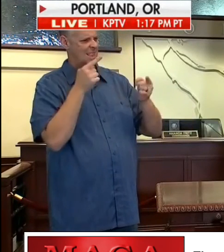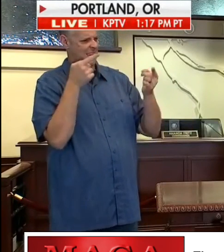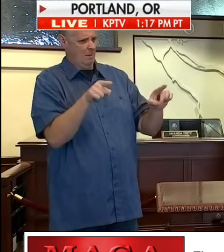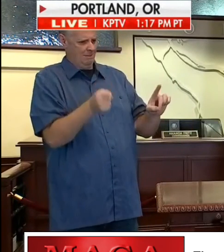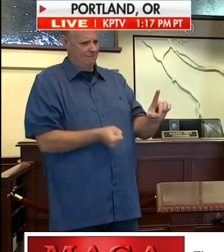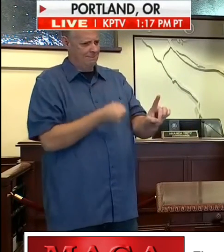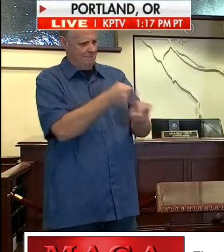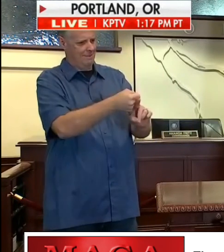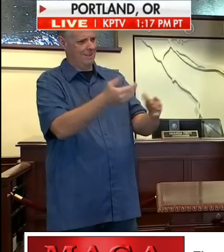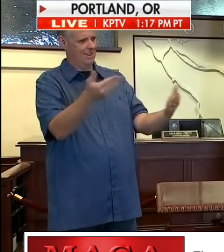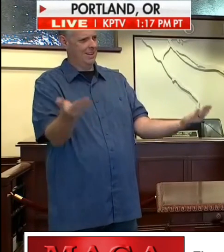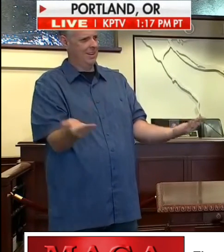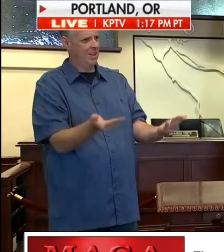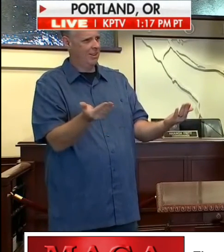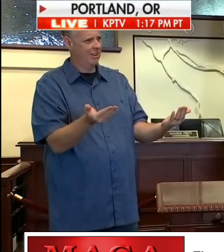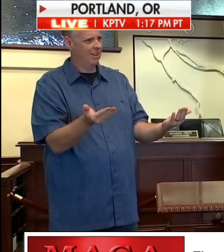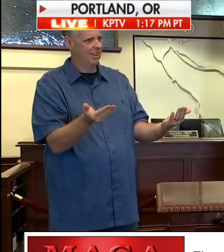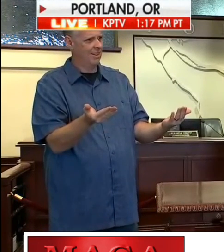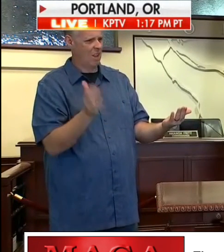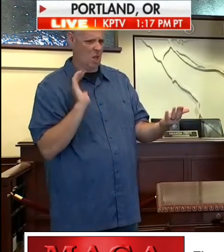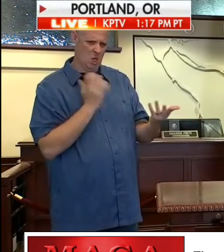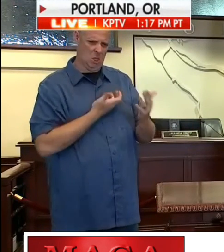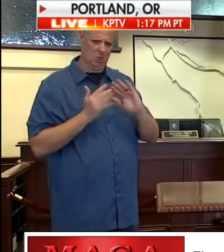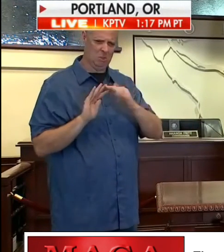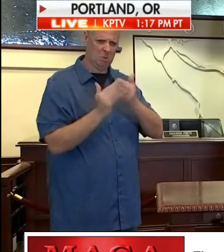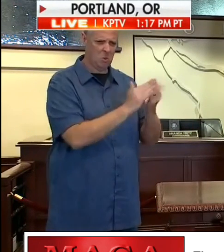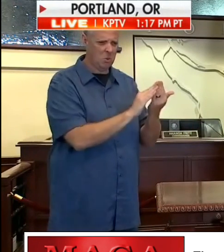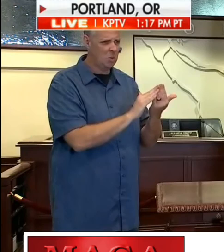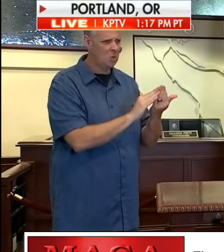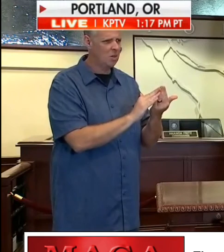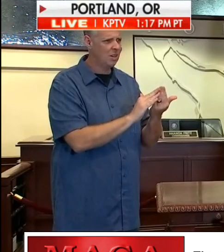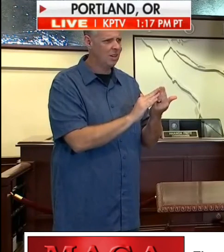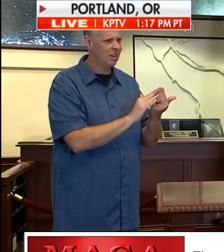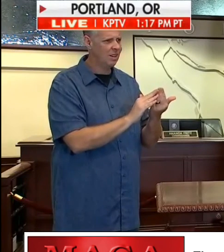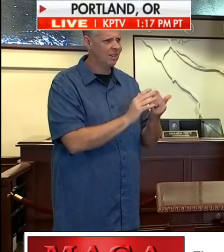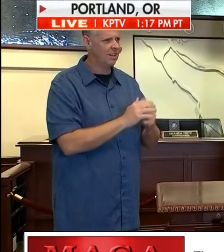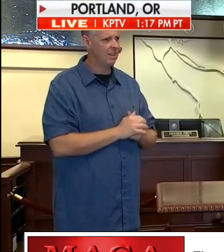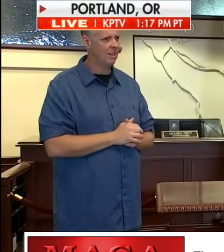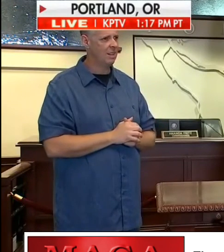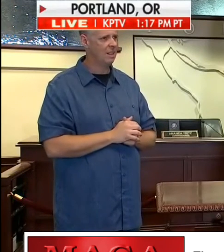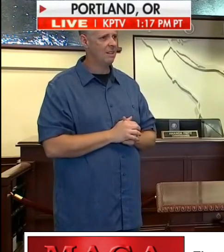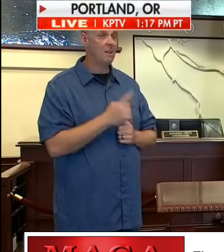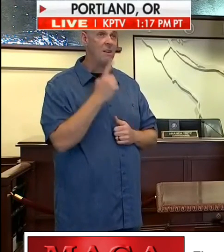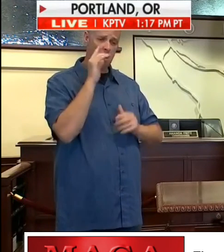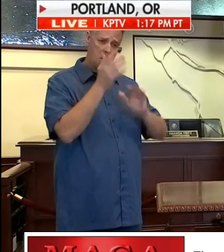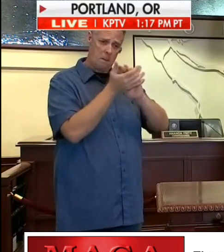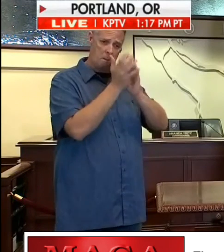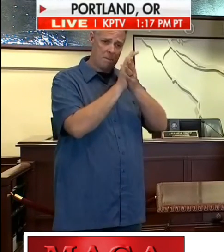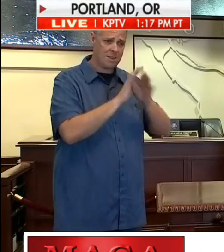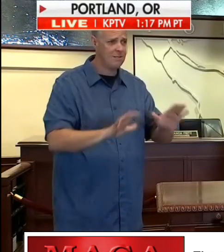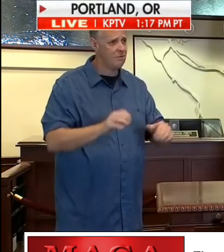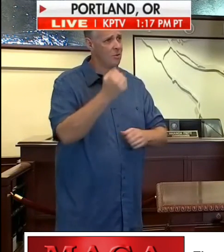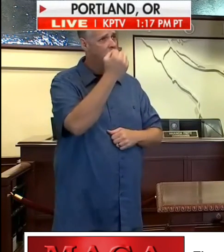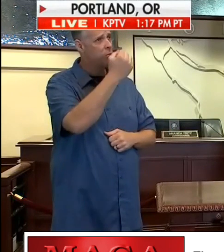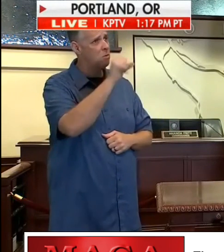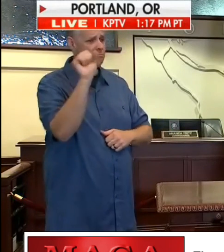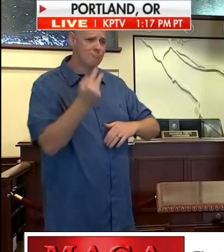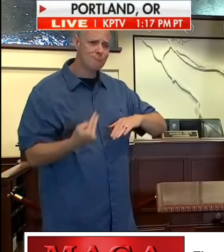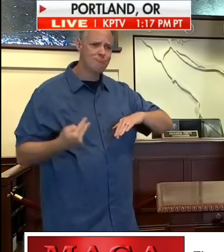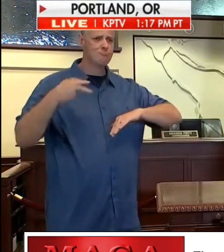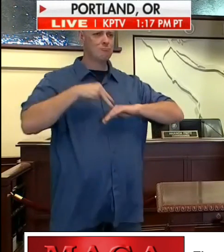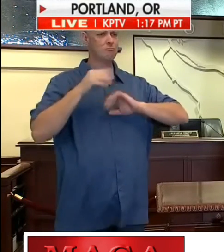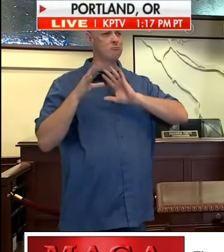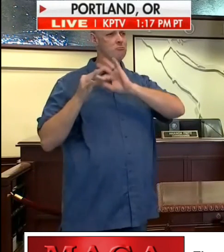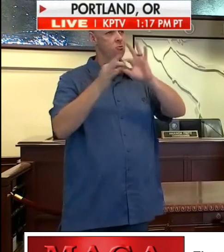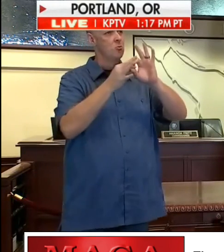community. That the right or the duty to peacefully protest and speak out for an